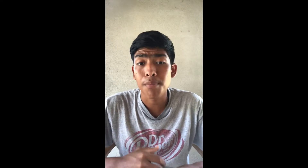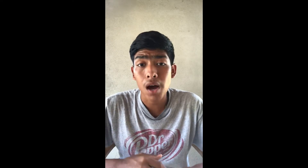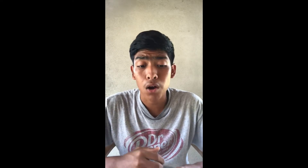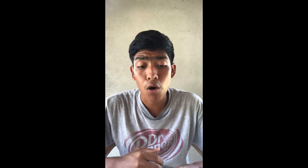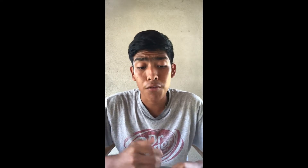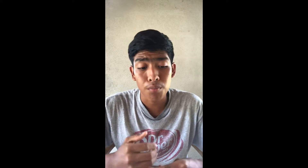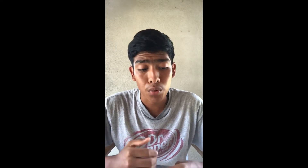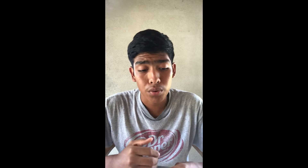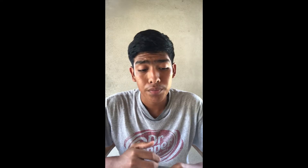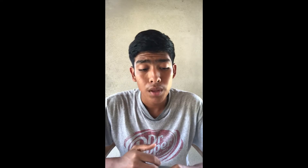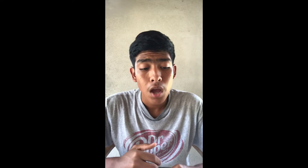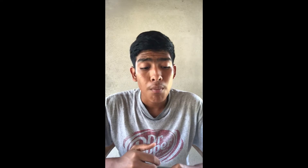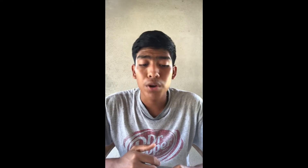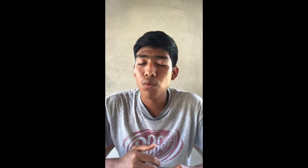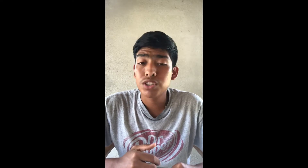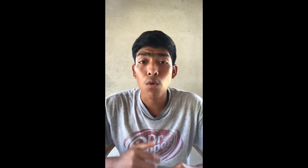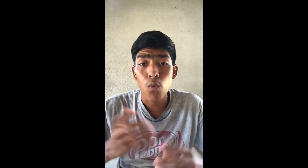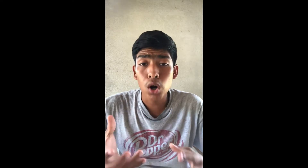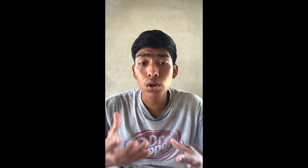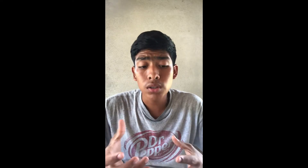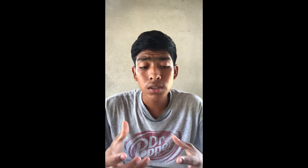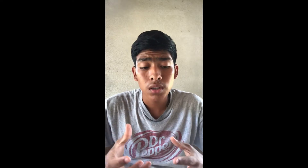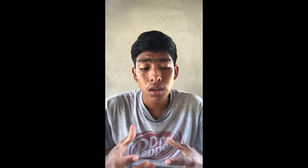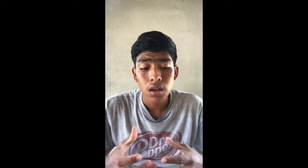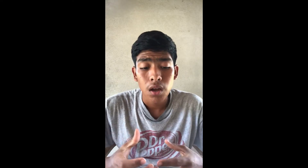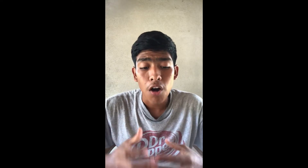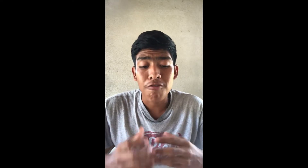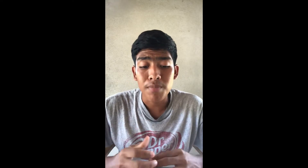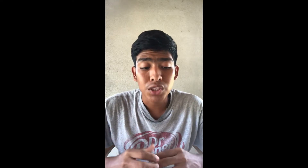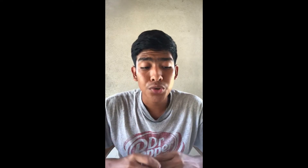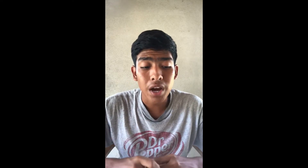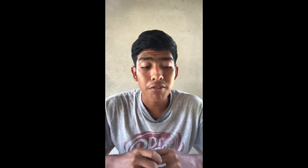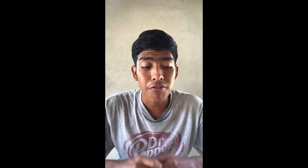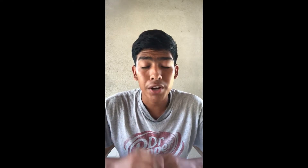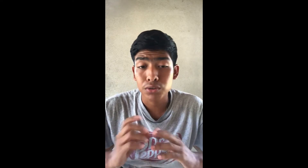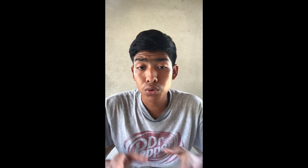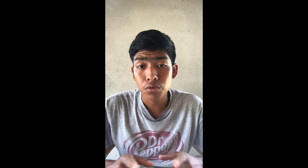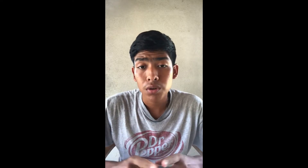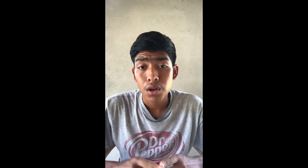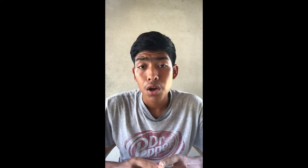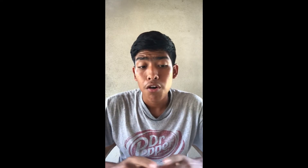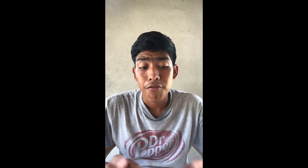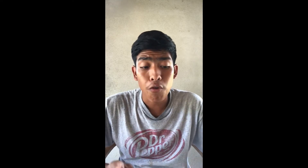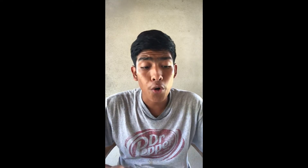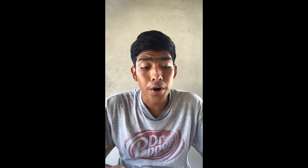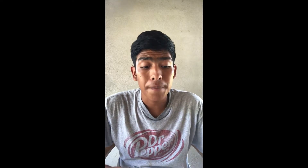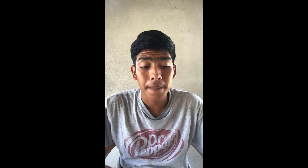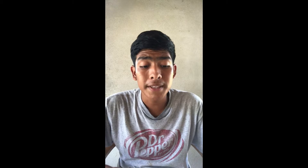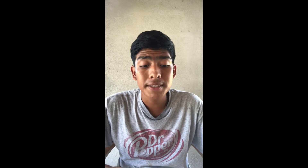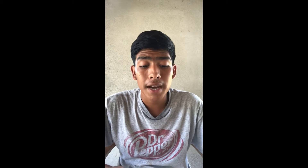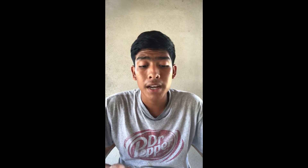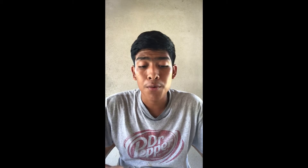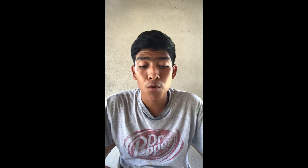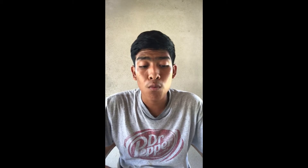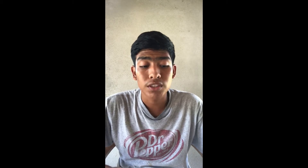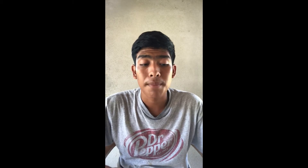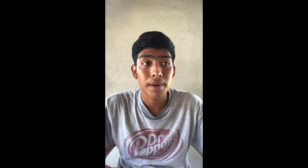black cover book. But it was a world of mystery and fear too, for inside that room was a